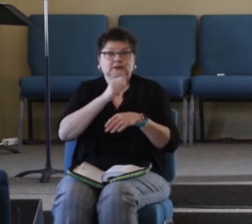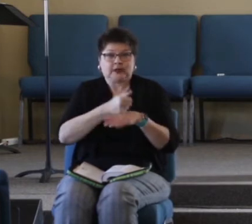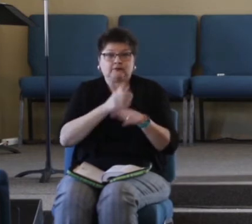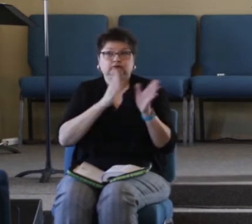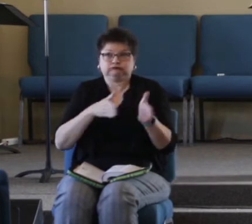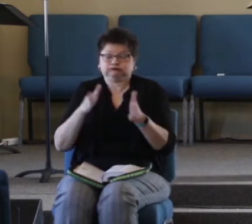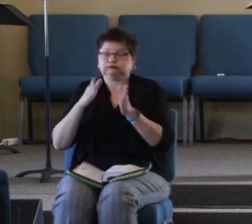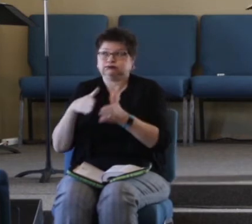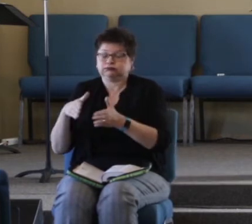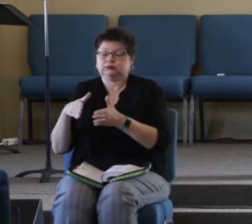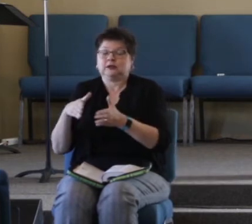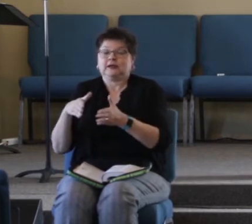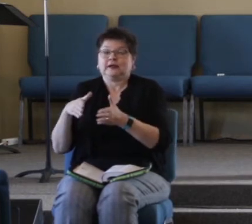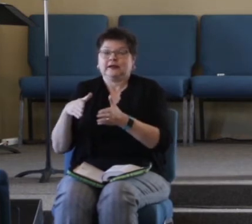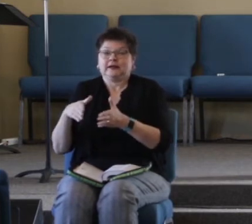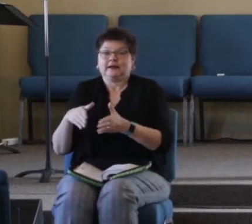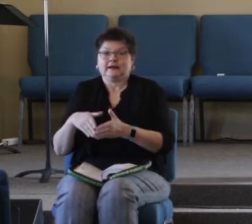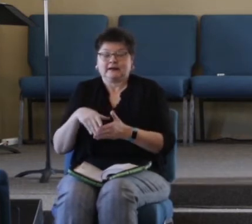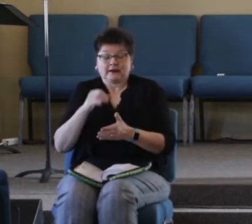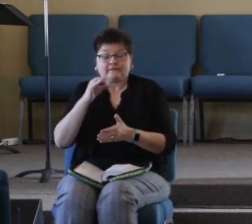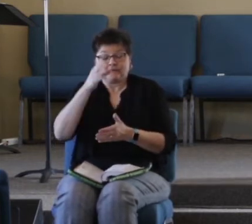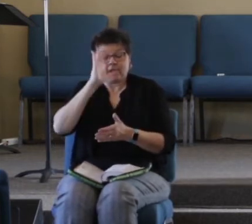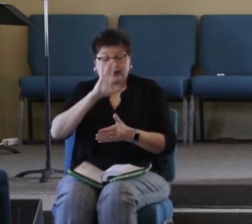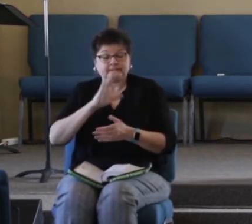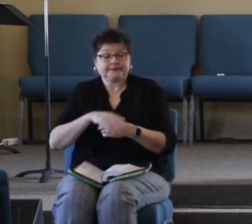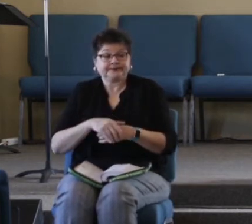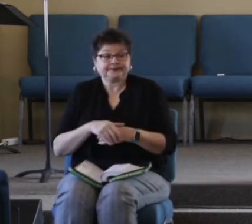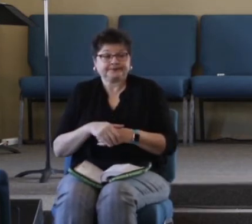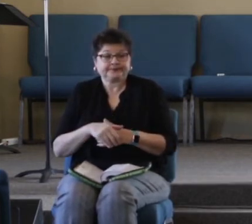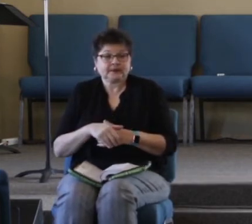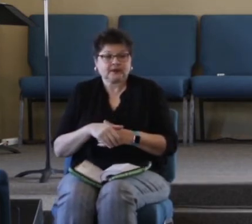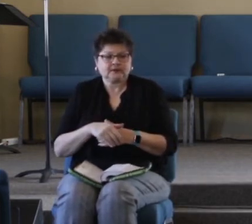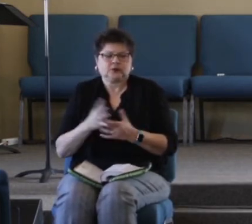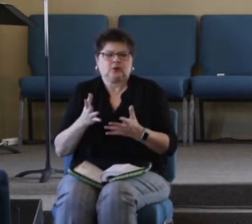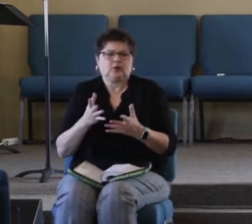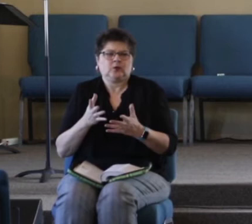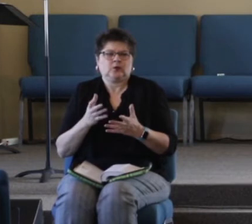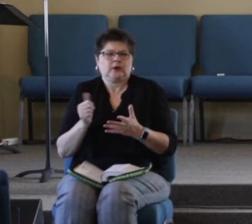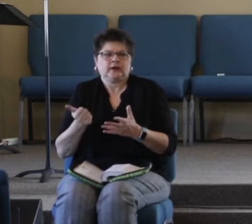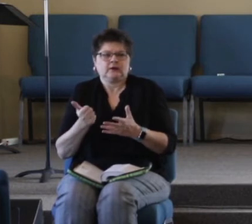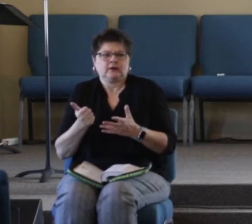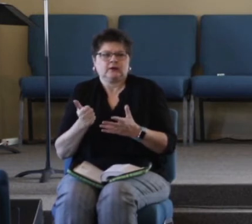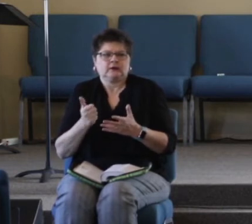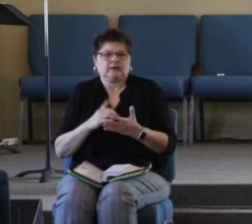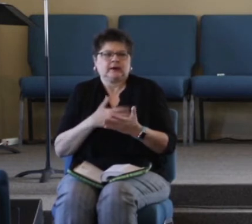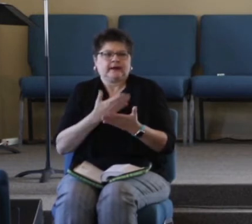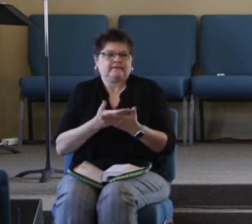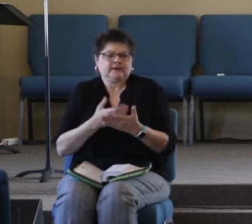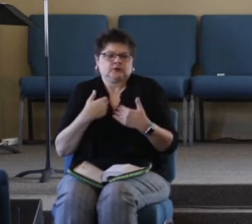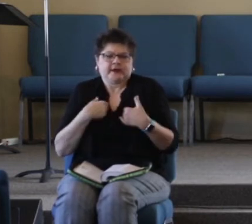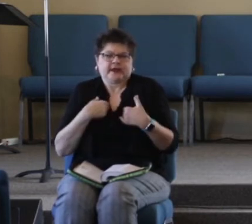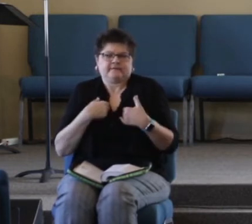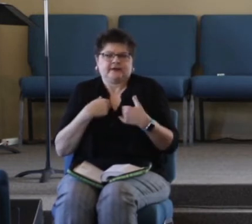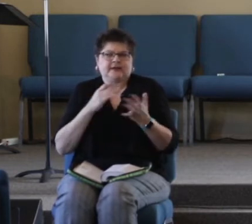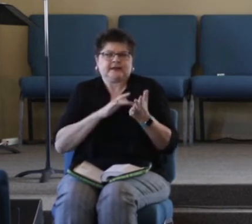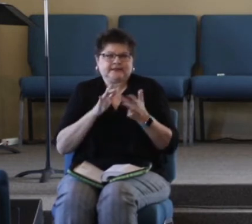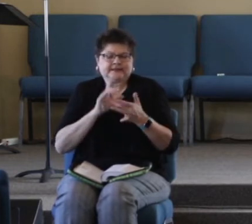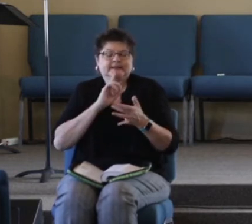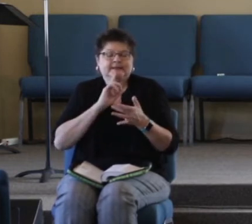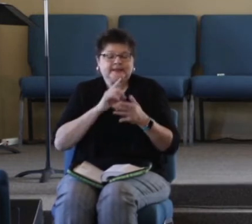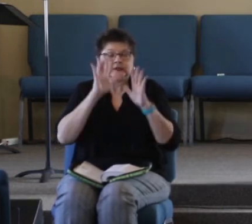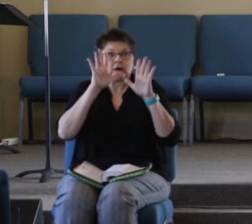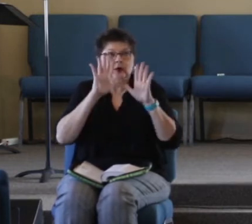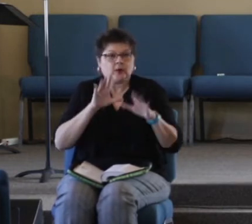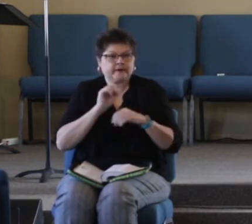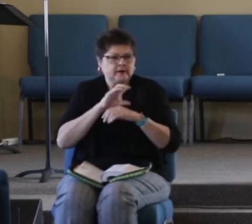of God. So what evidence do we have that Jesus is our wonderful counselor? That's what I really want to talk about